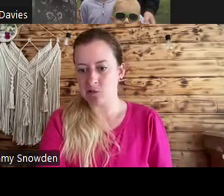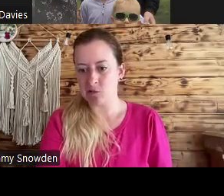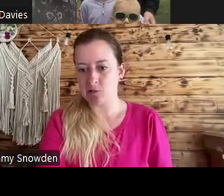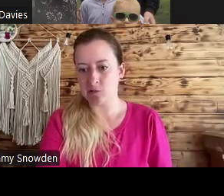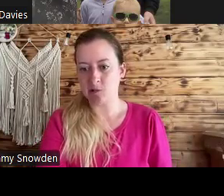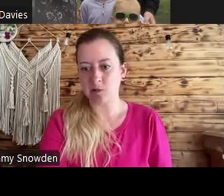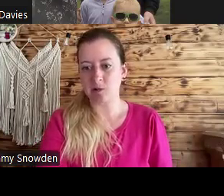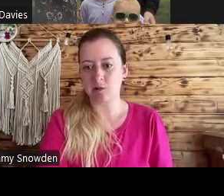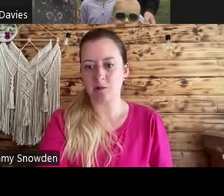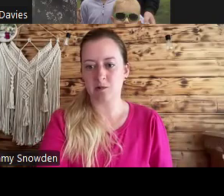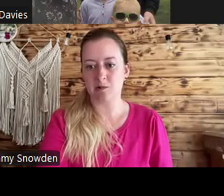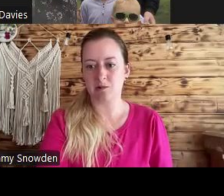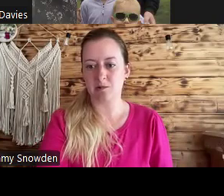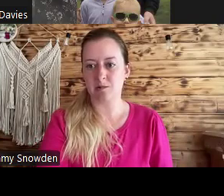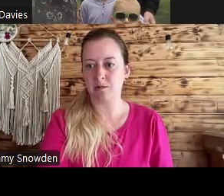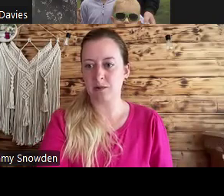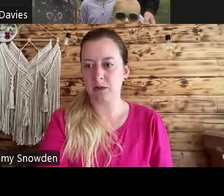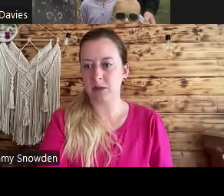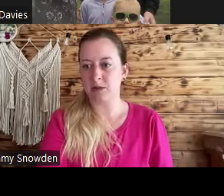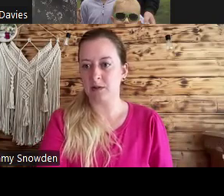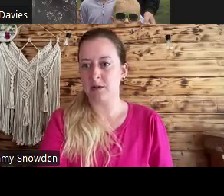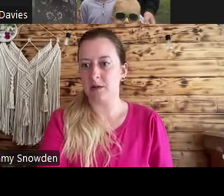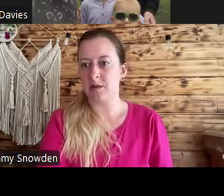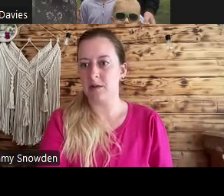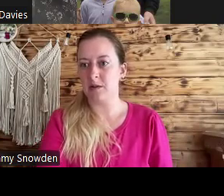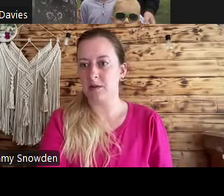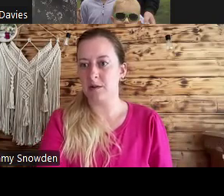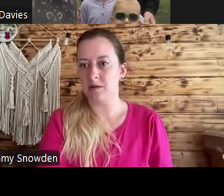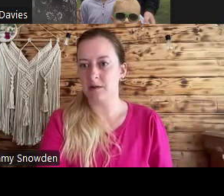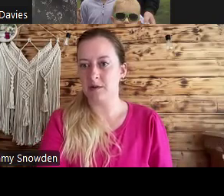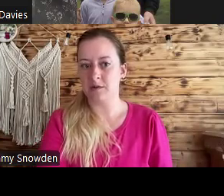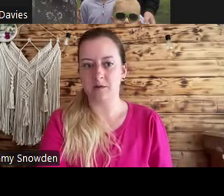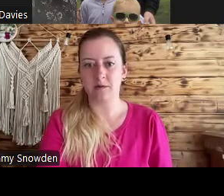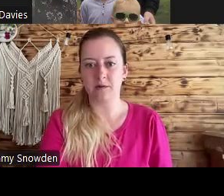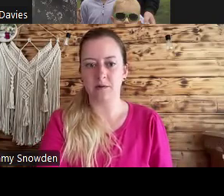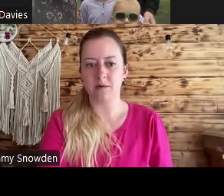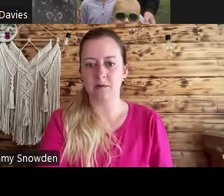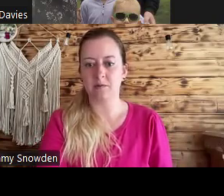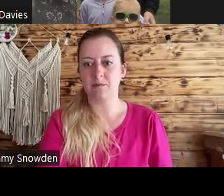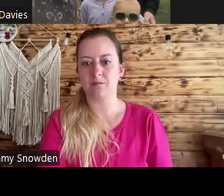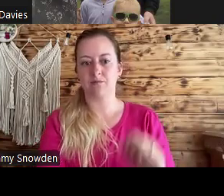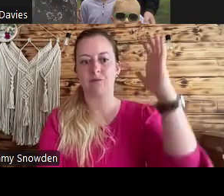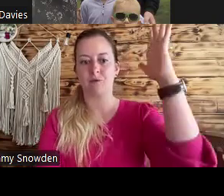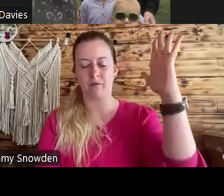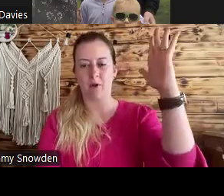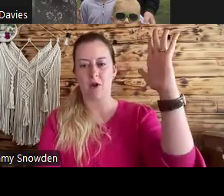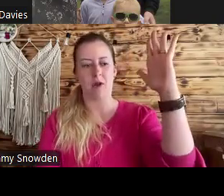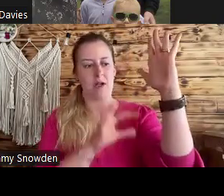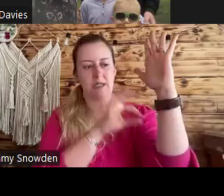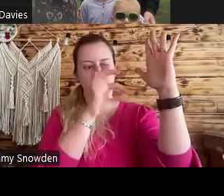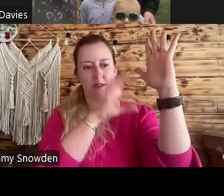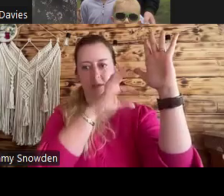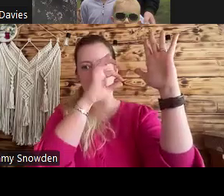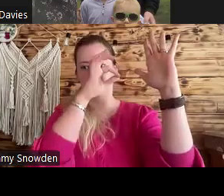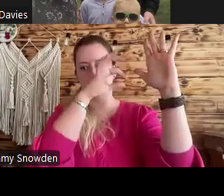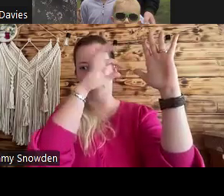is the essential oil is distilled from the needles. That's where the strong aroma comes from. And the harvesters collect